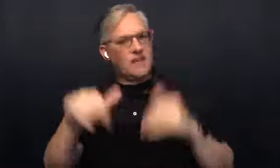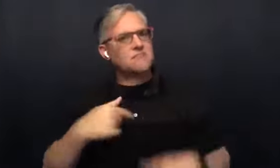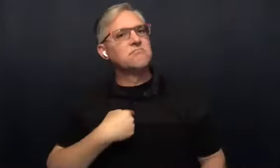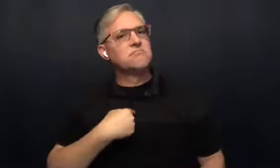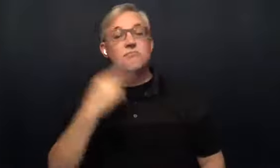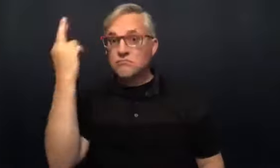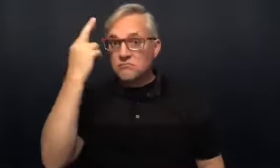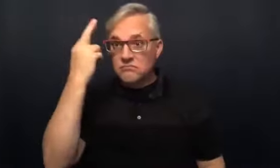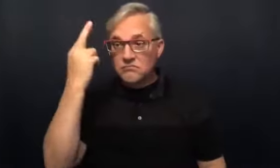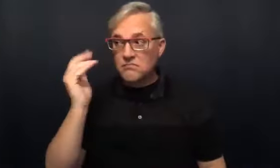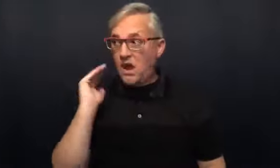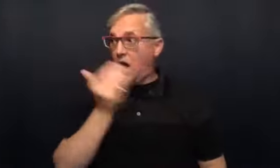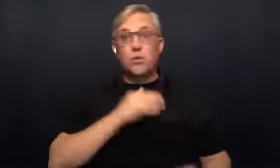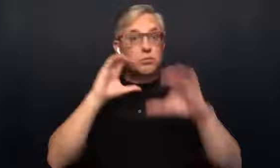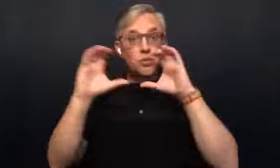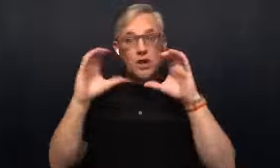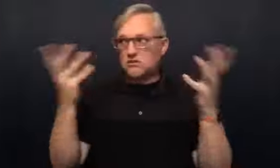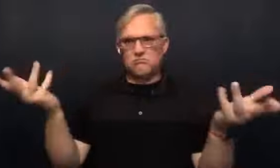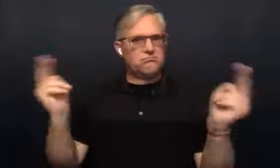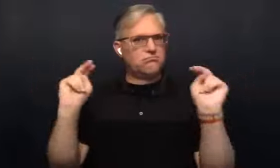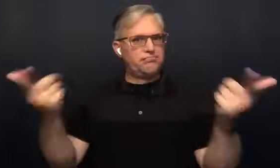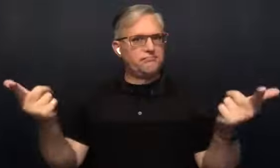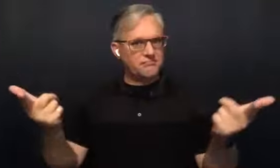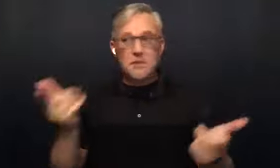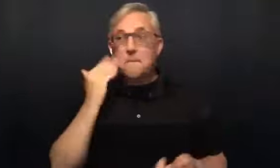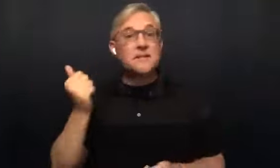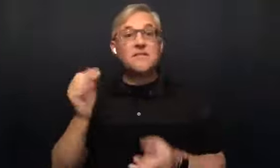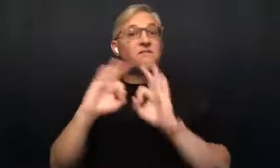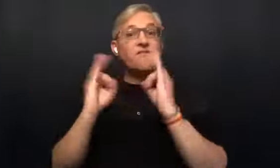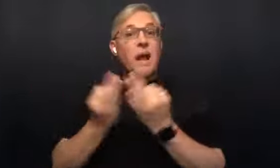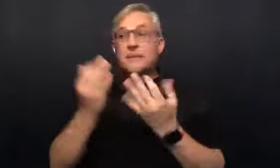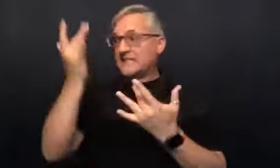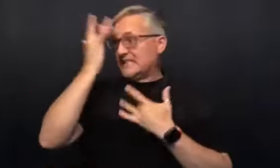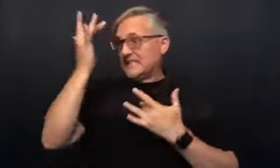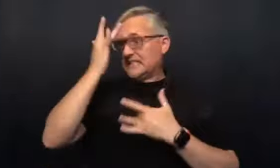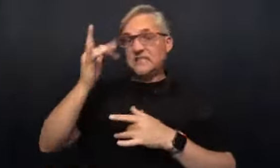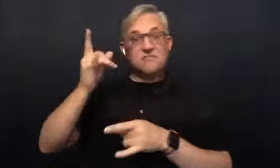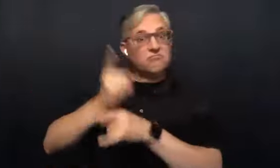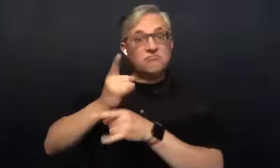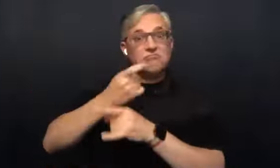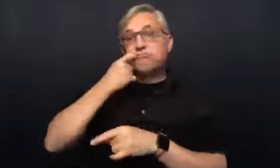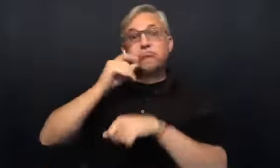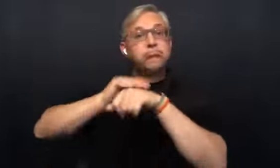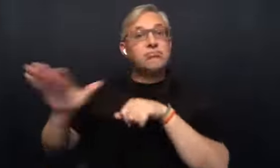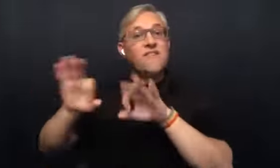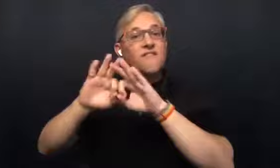existent. Because alcoholism as a family disease just not only destroys family, but it destroys unity,